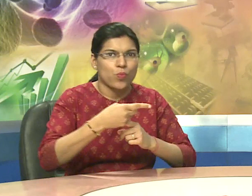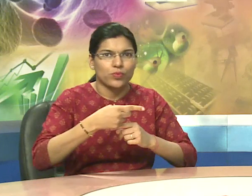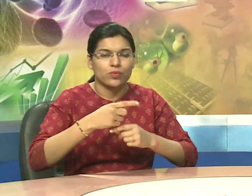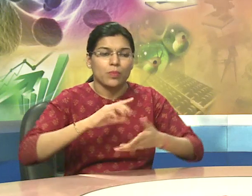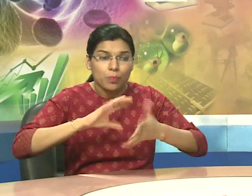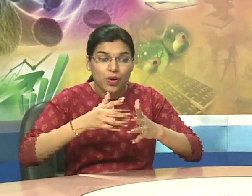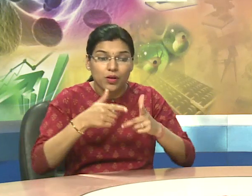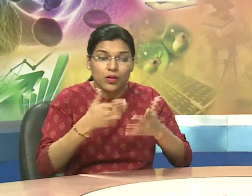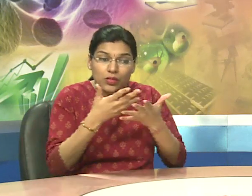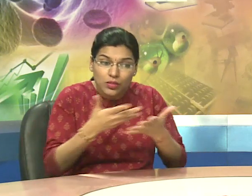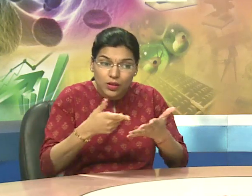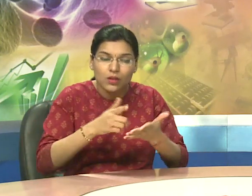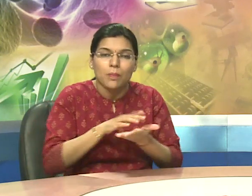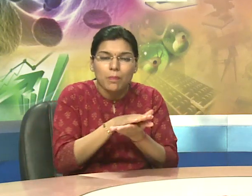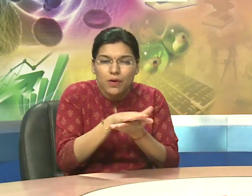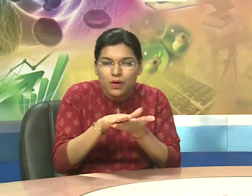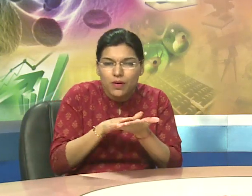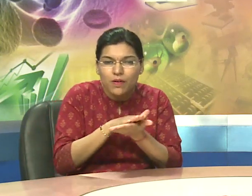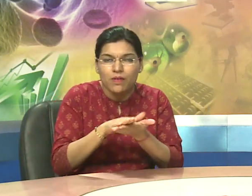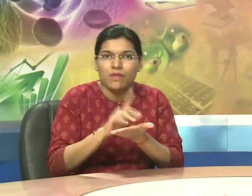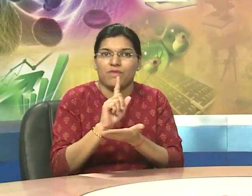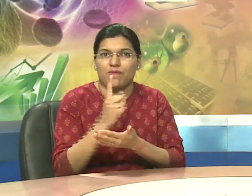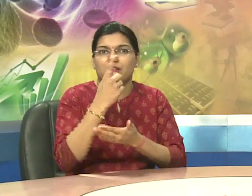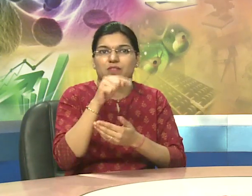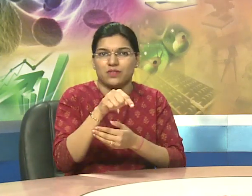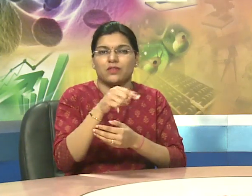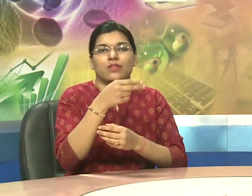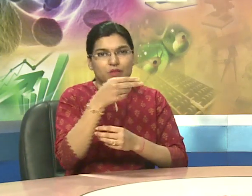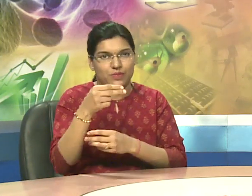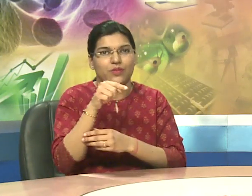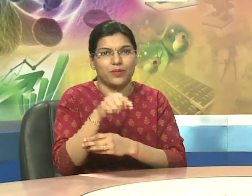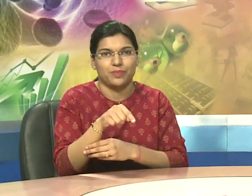plastic. There are so many raw material.